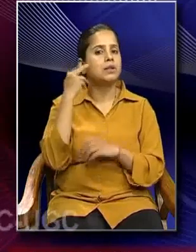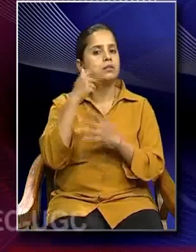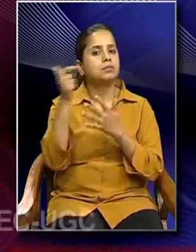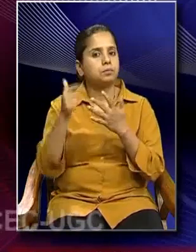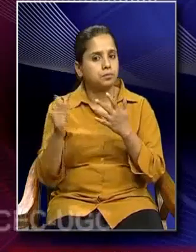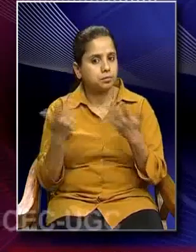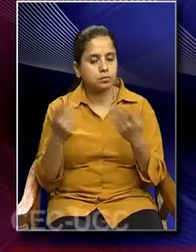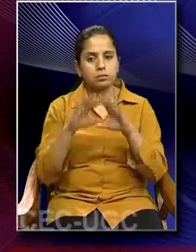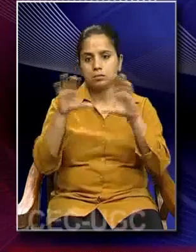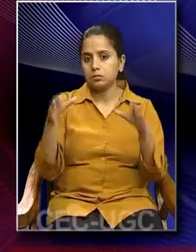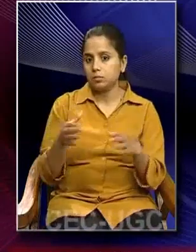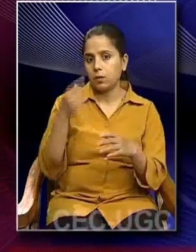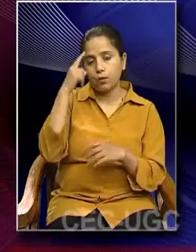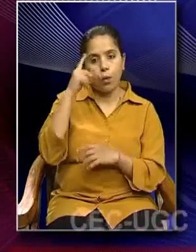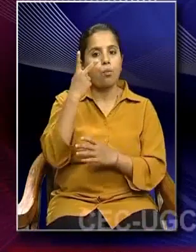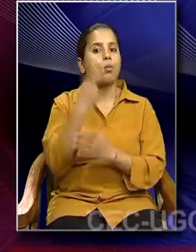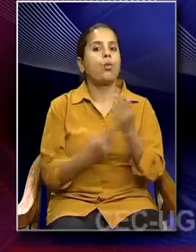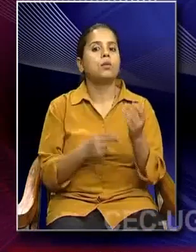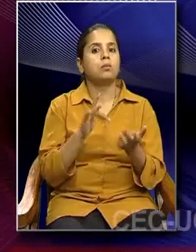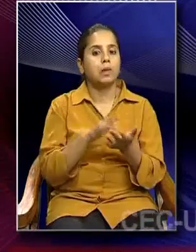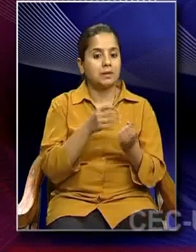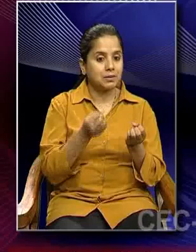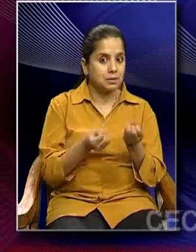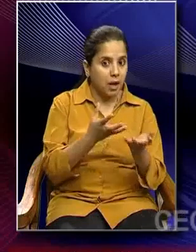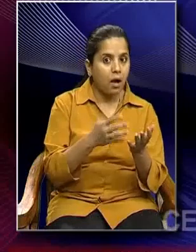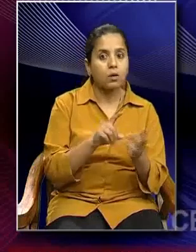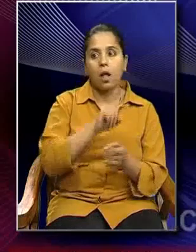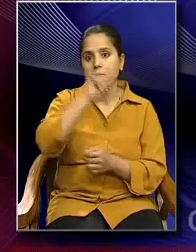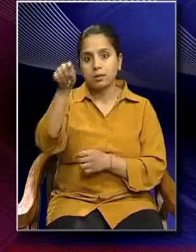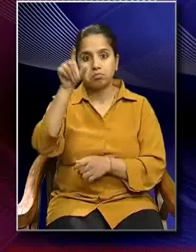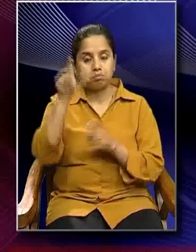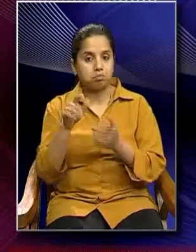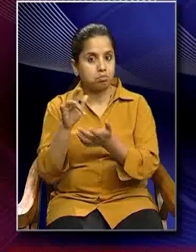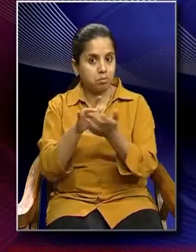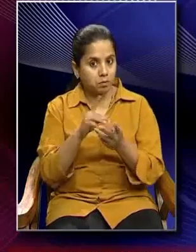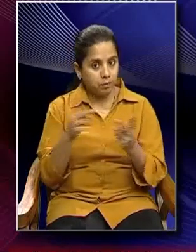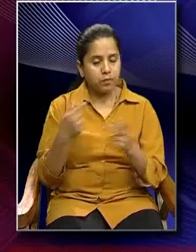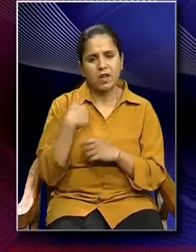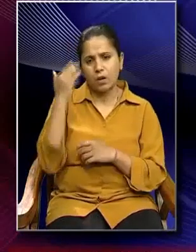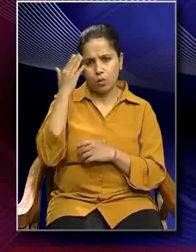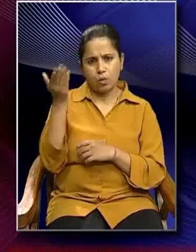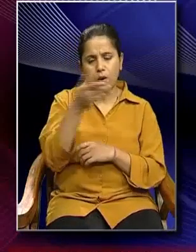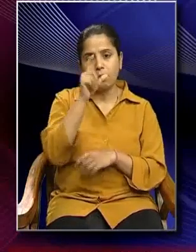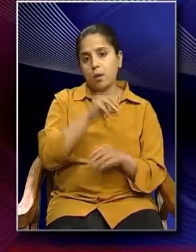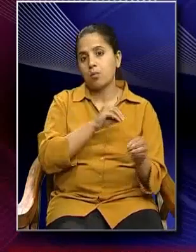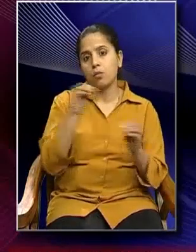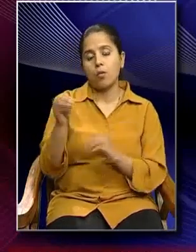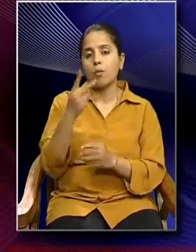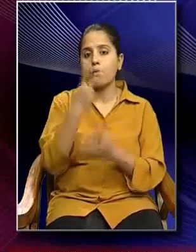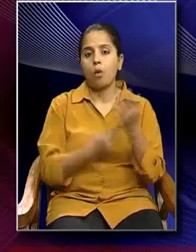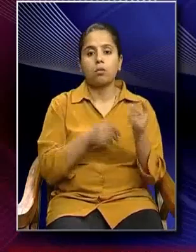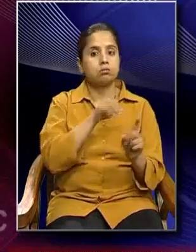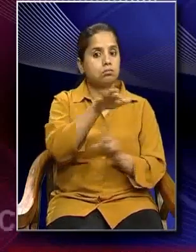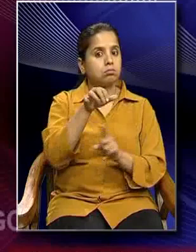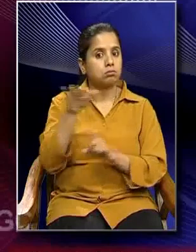at the collective level for both the place of origin and destination. So we know that migration can affect both